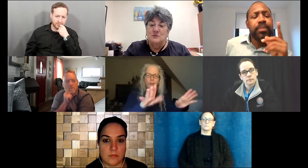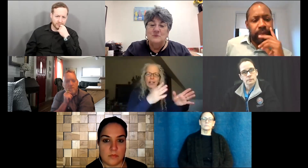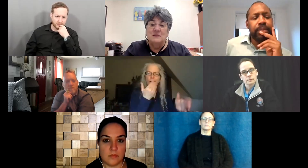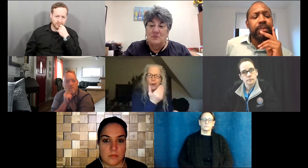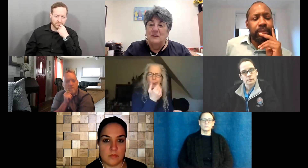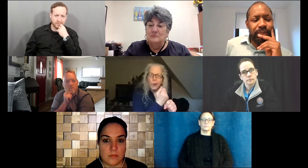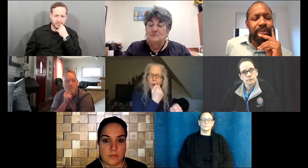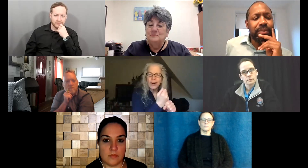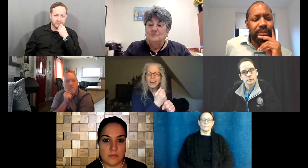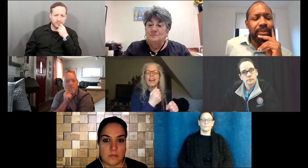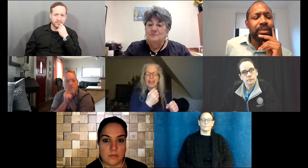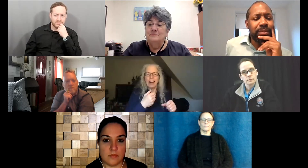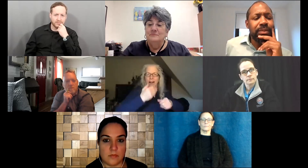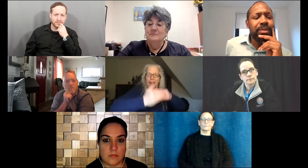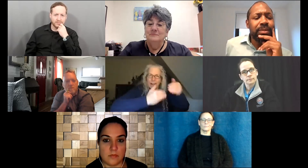able to do something.